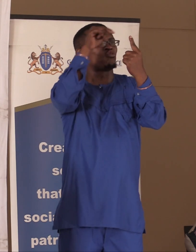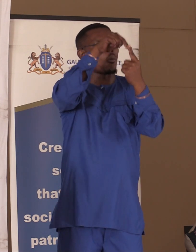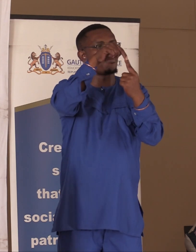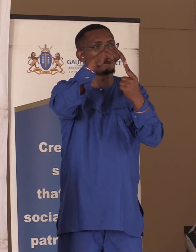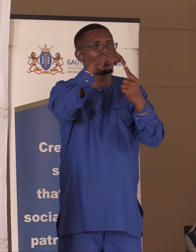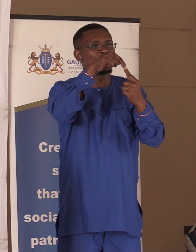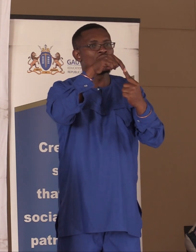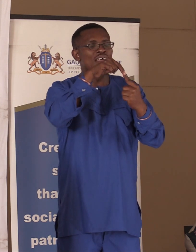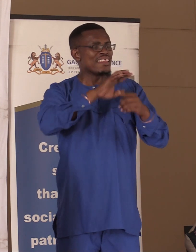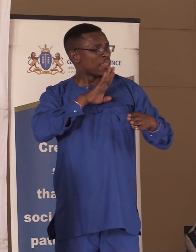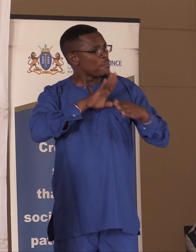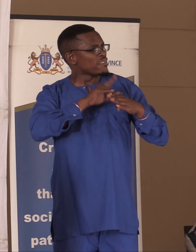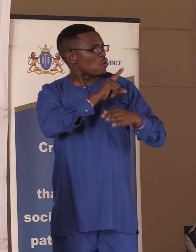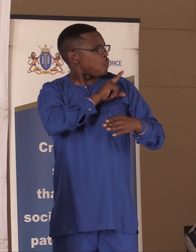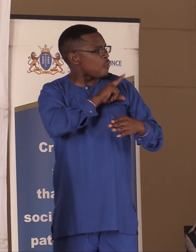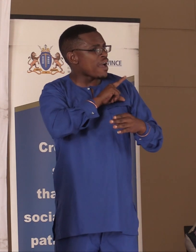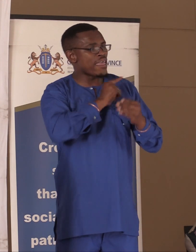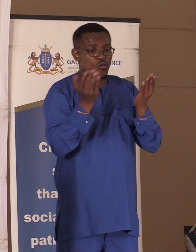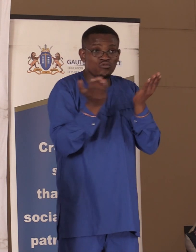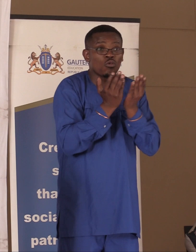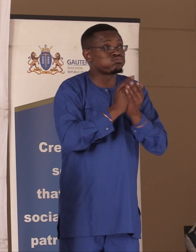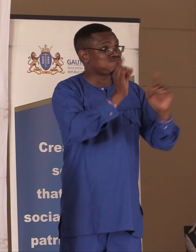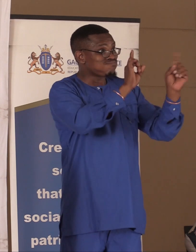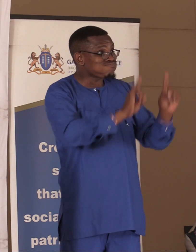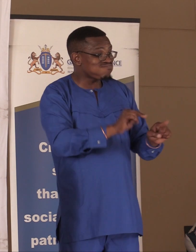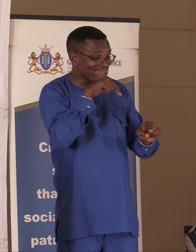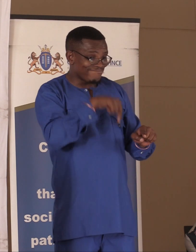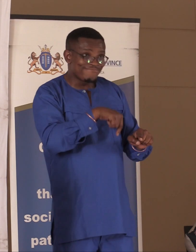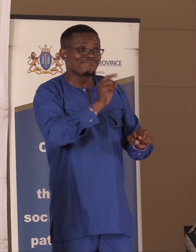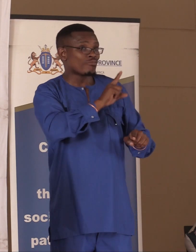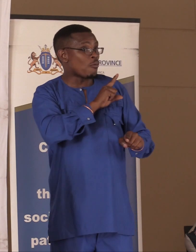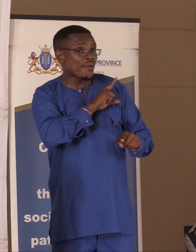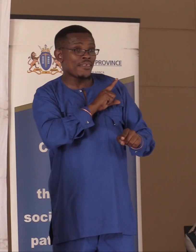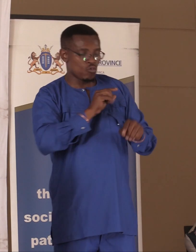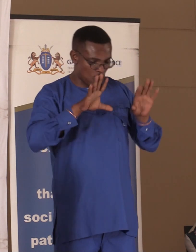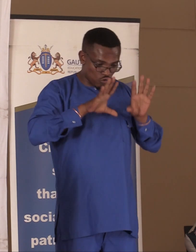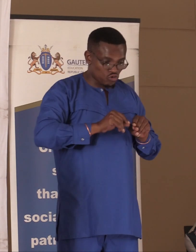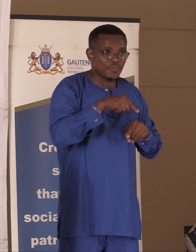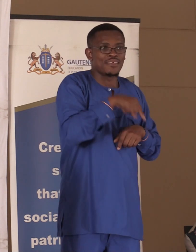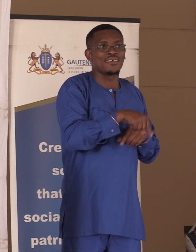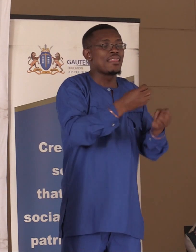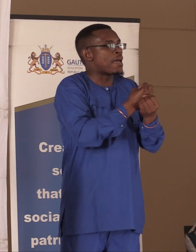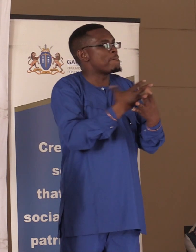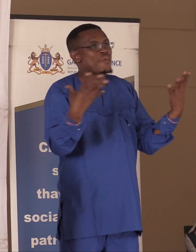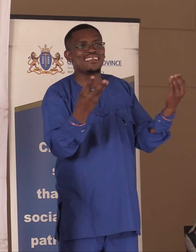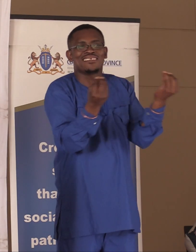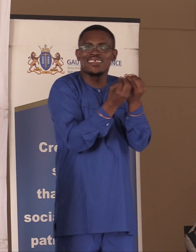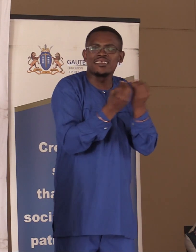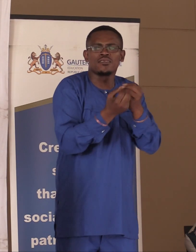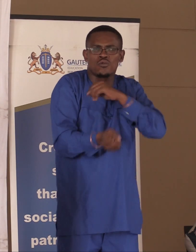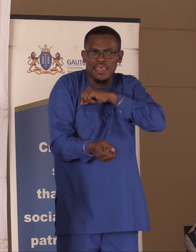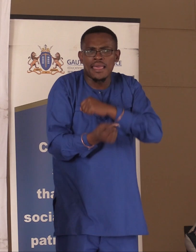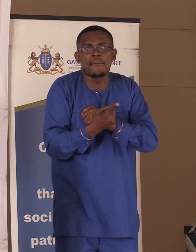this, I mean, the reason why you are a school of specialization is because you are not stopping here. There are many summits. You are